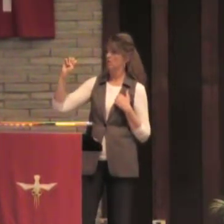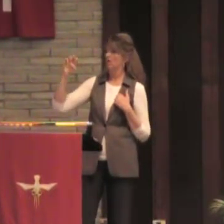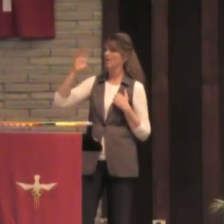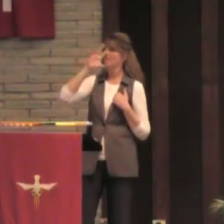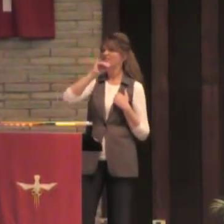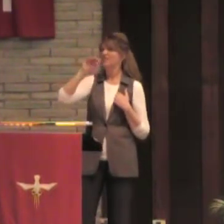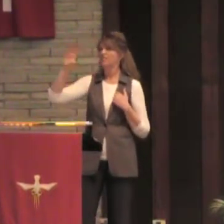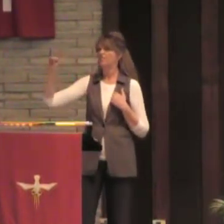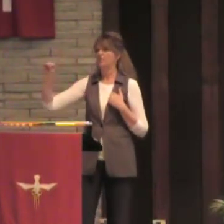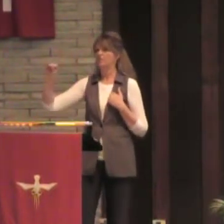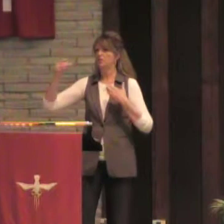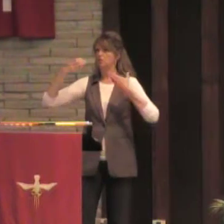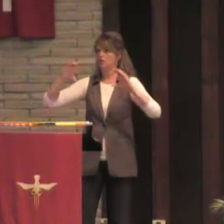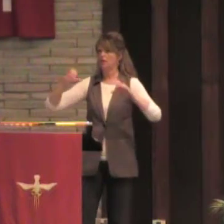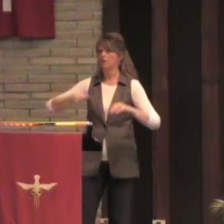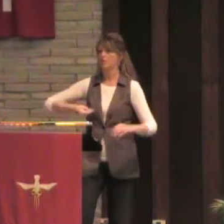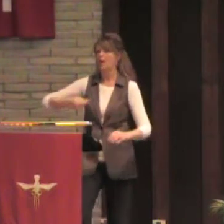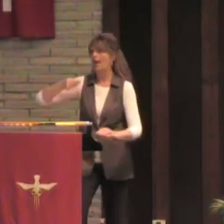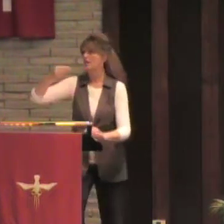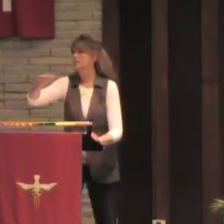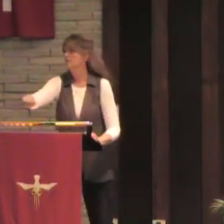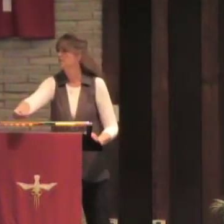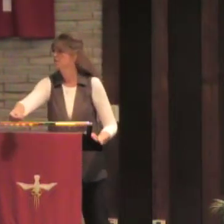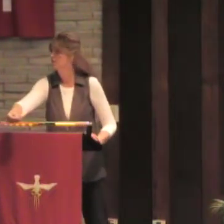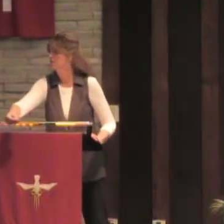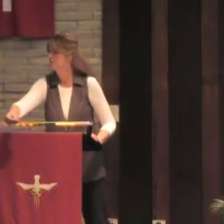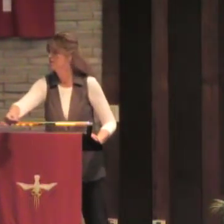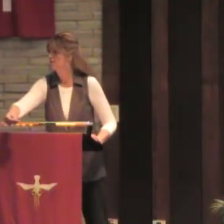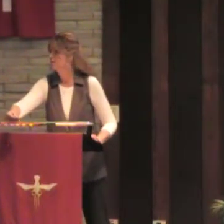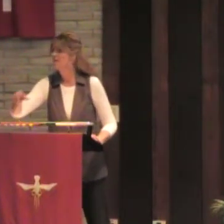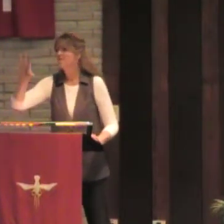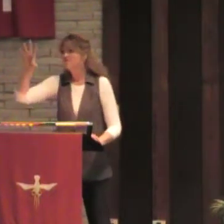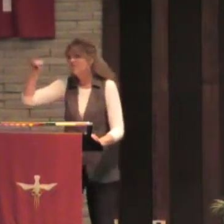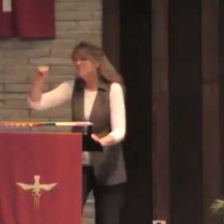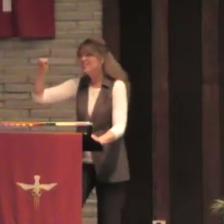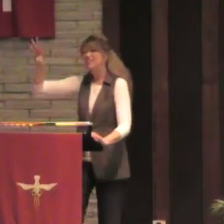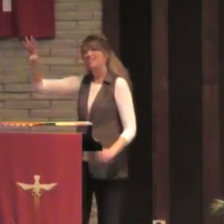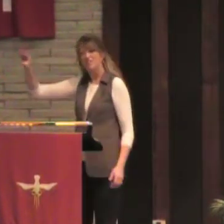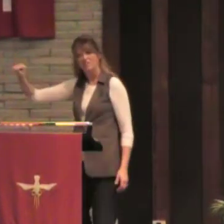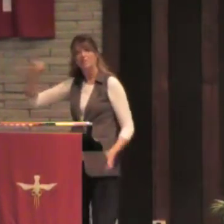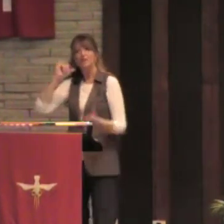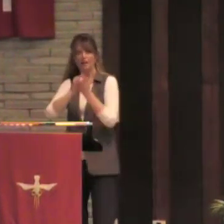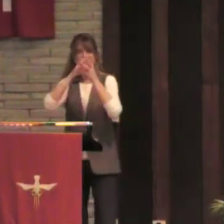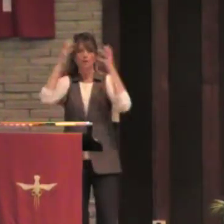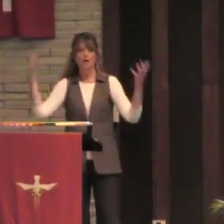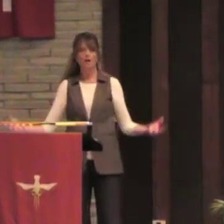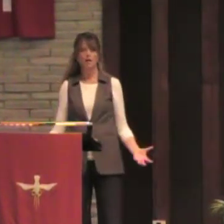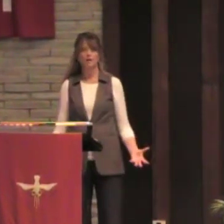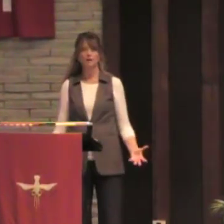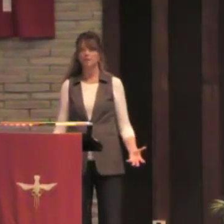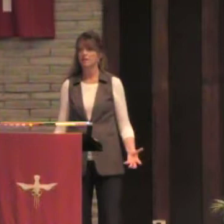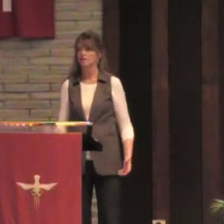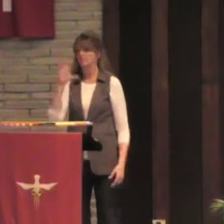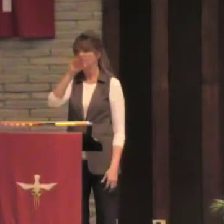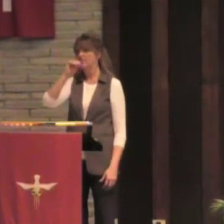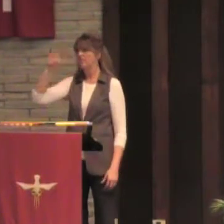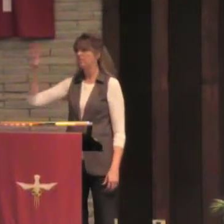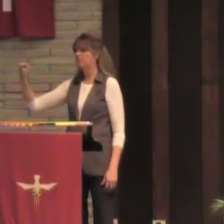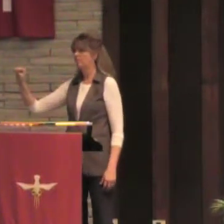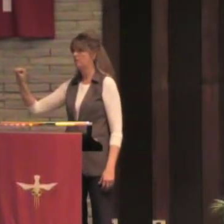Parents who have been abused have a 50-50 chance of abusing their own children. A 50-50